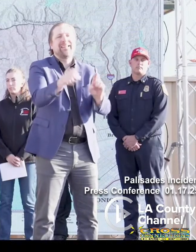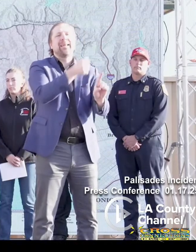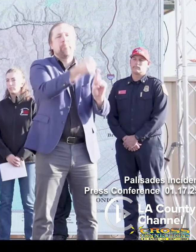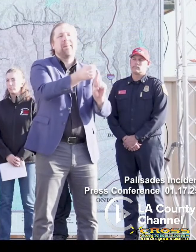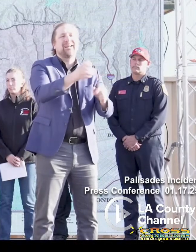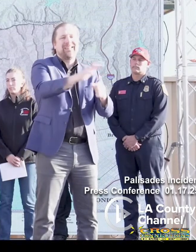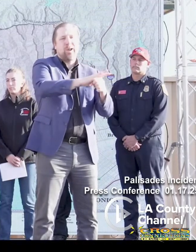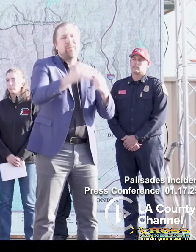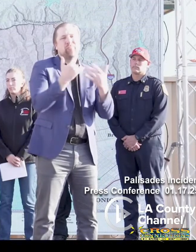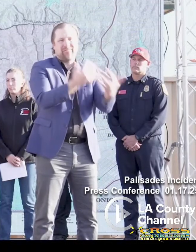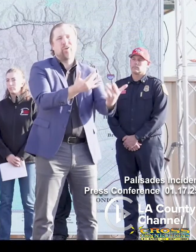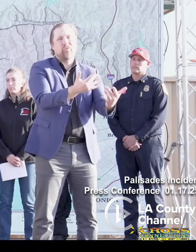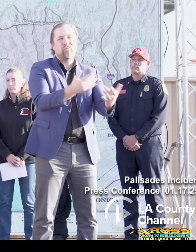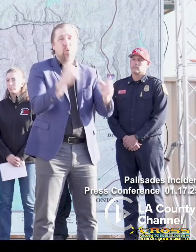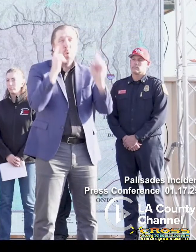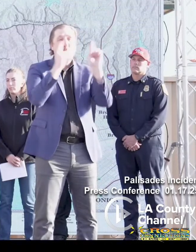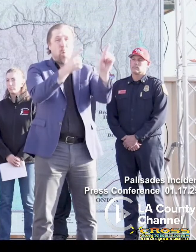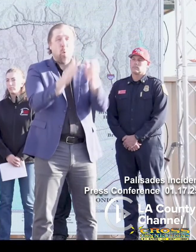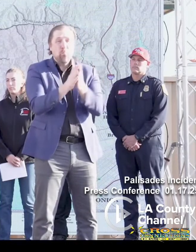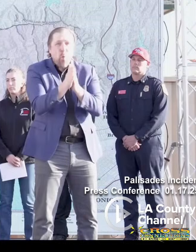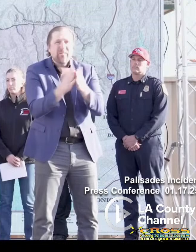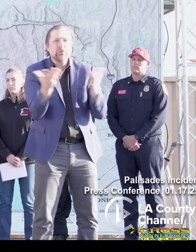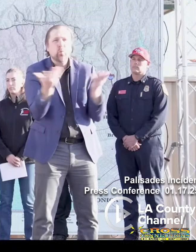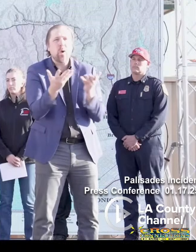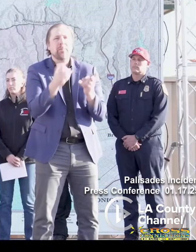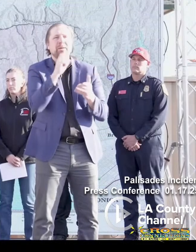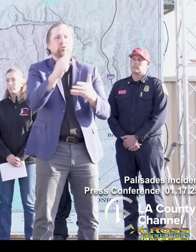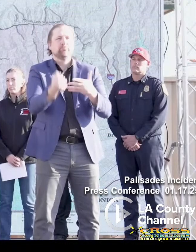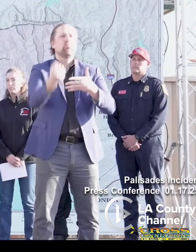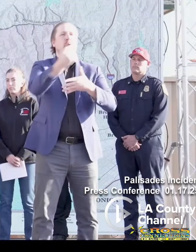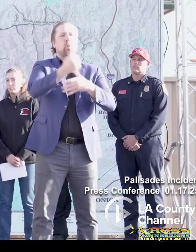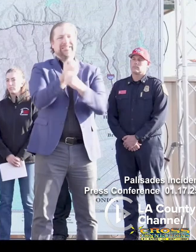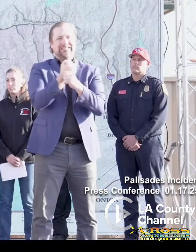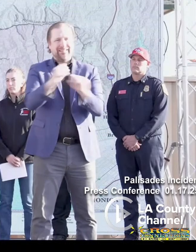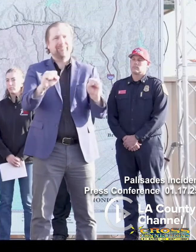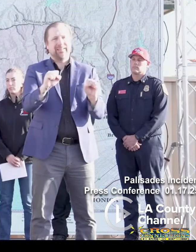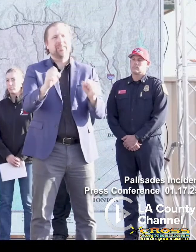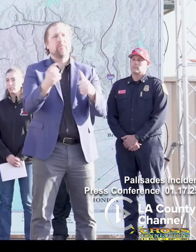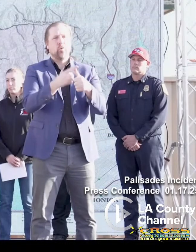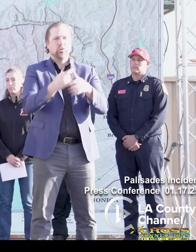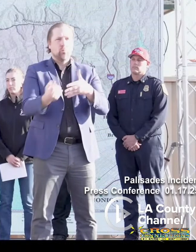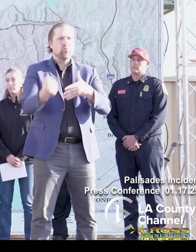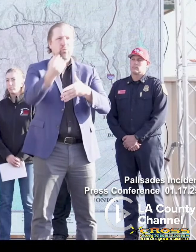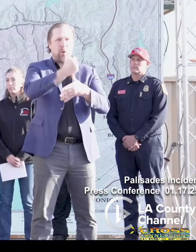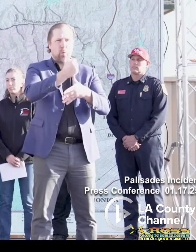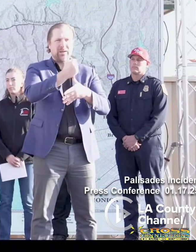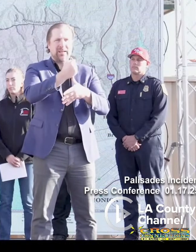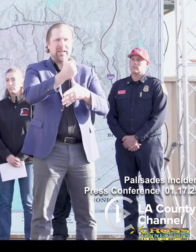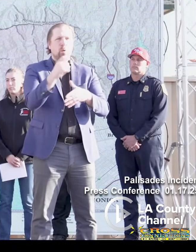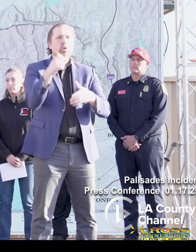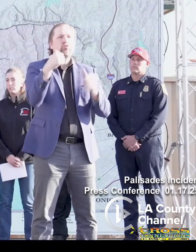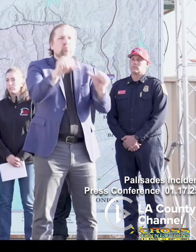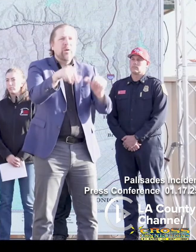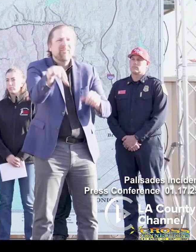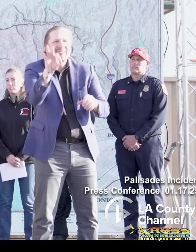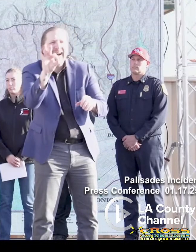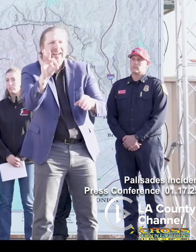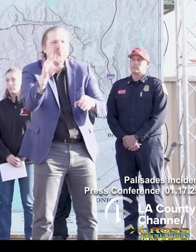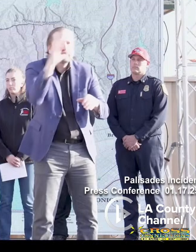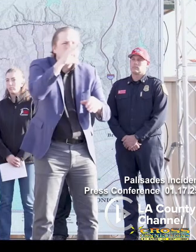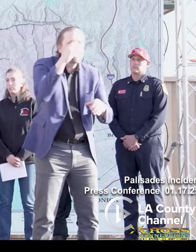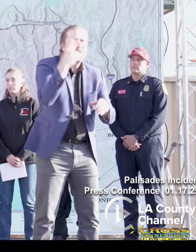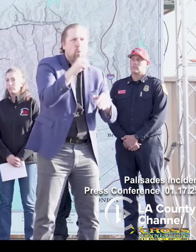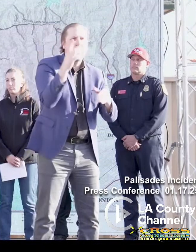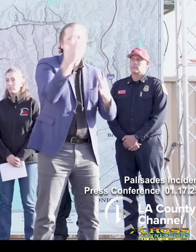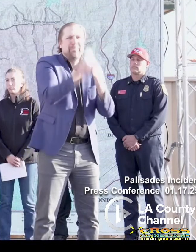Our goals is to ensure the safety of the residents, locate any missing persons, and clear